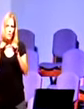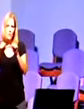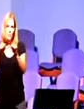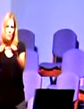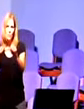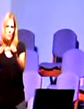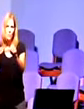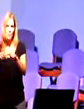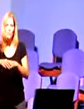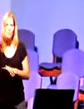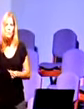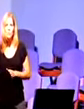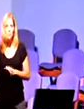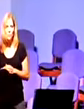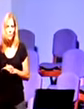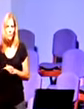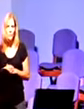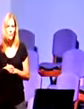be true.